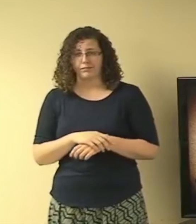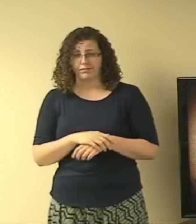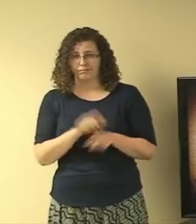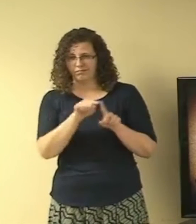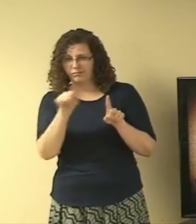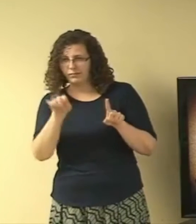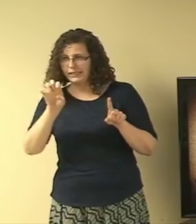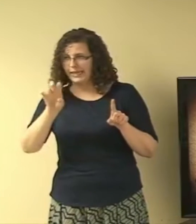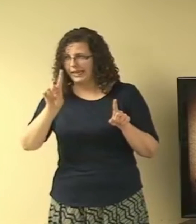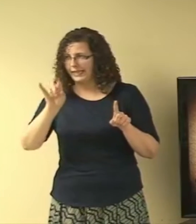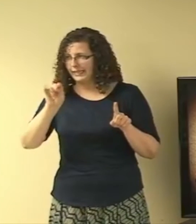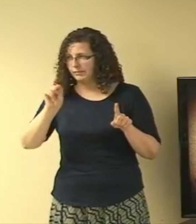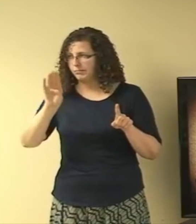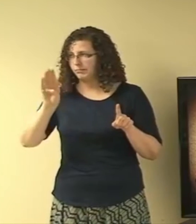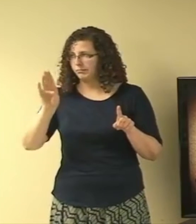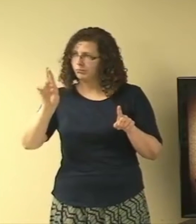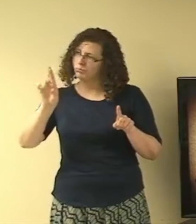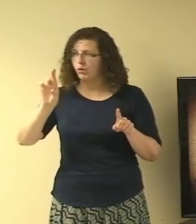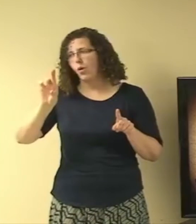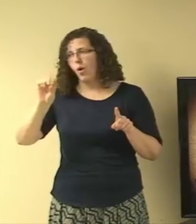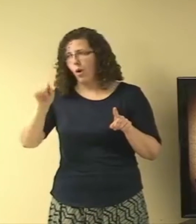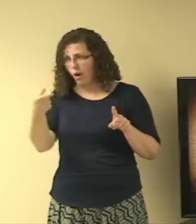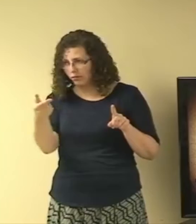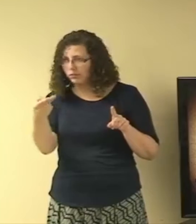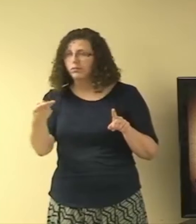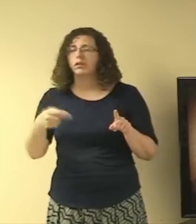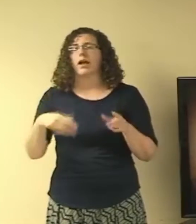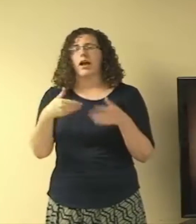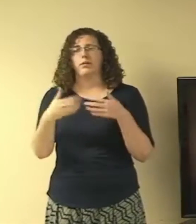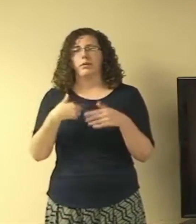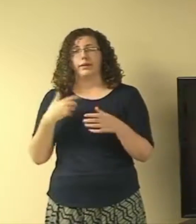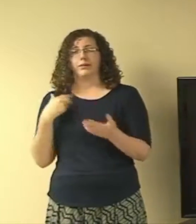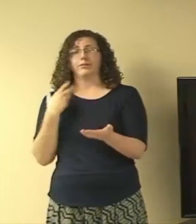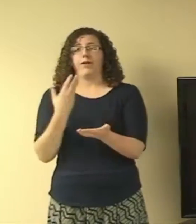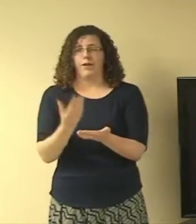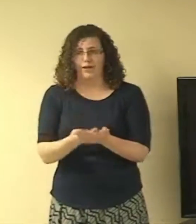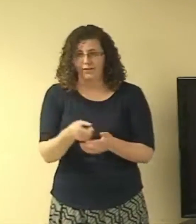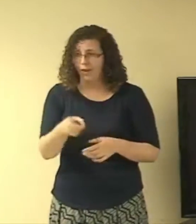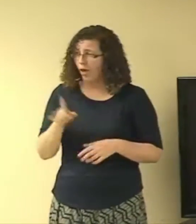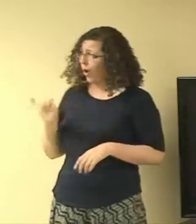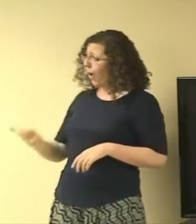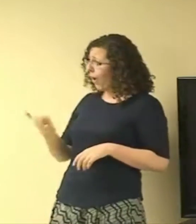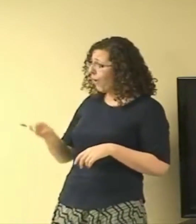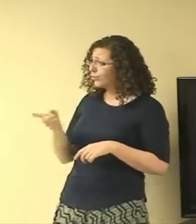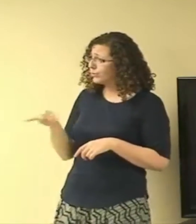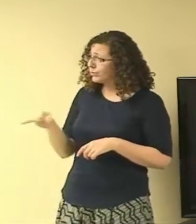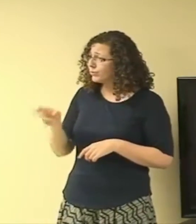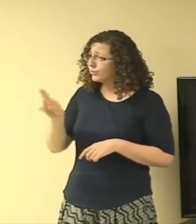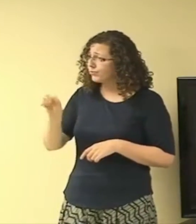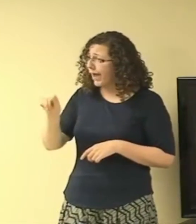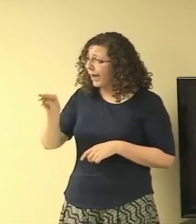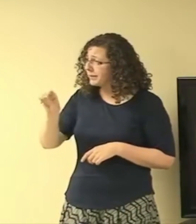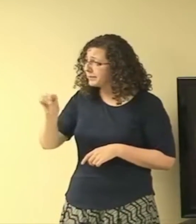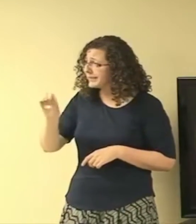Edinburgh. It's very cool. Go there. And we went around and they said, we checked in. Oh, you're Ramseys. Yes.